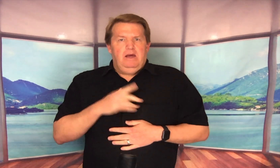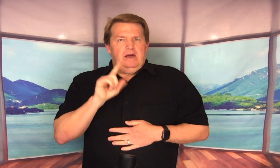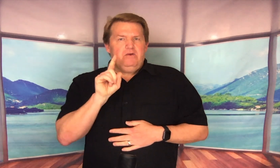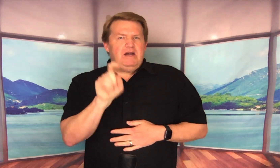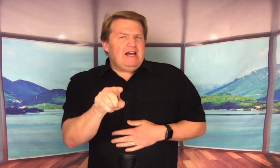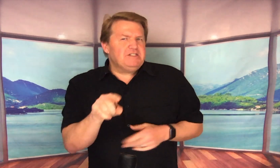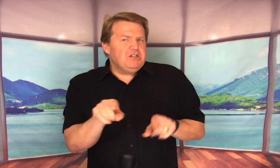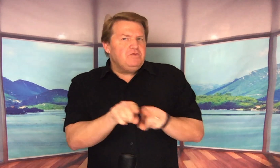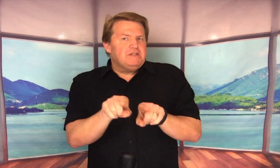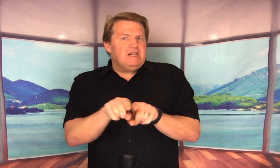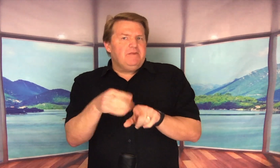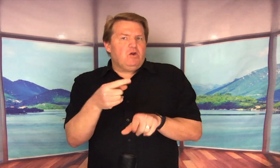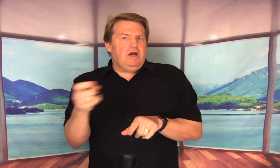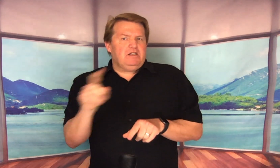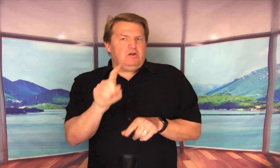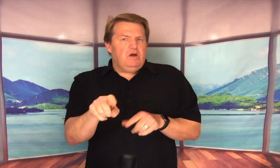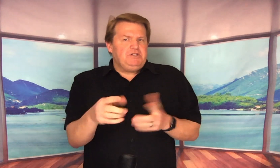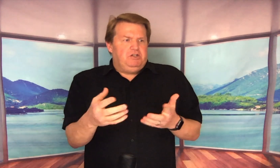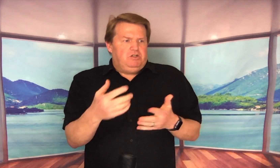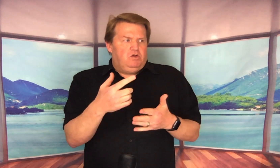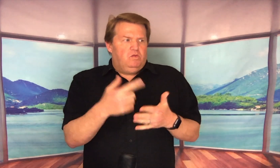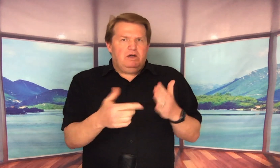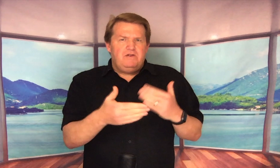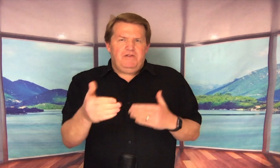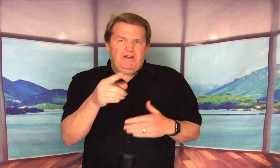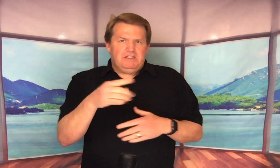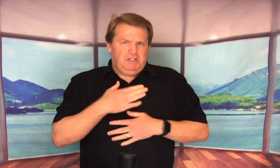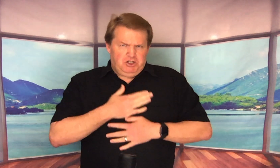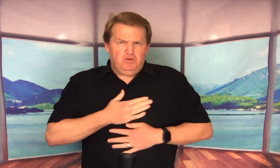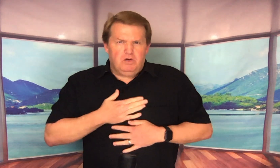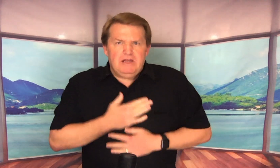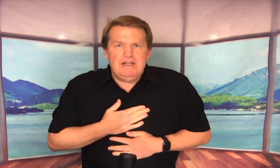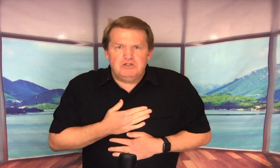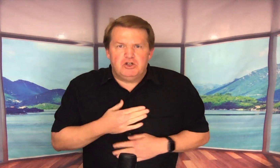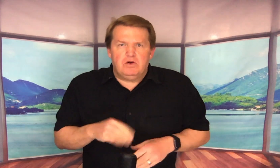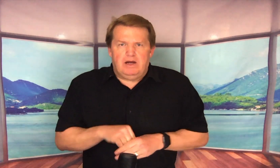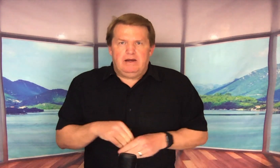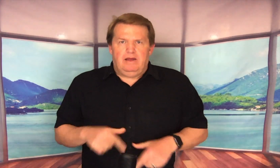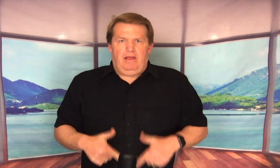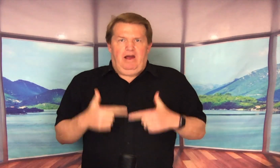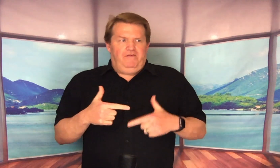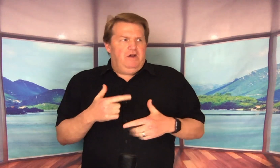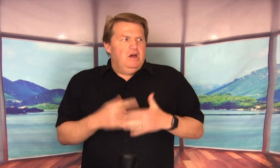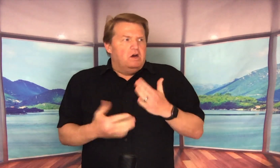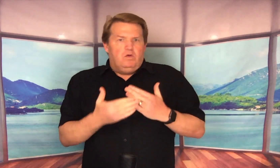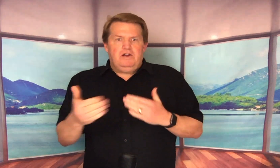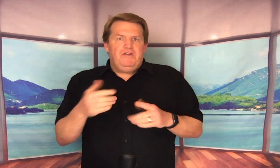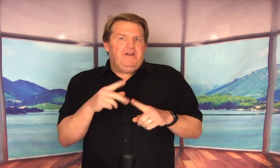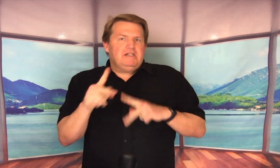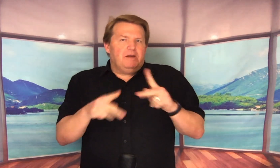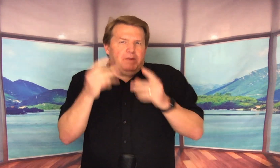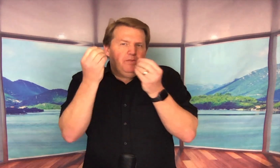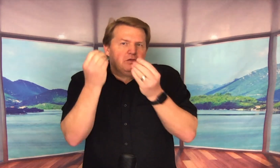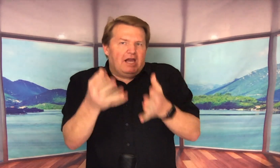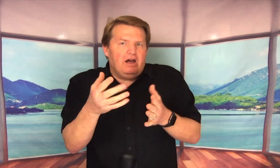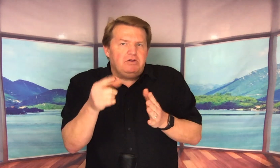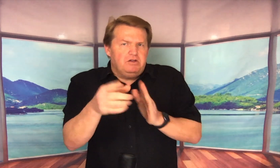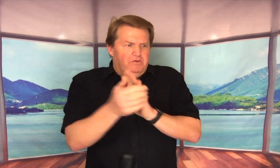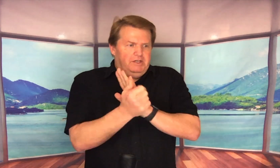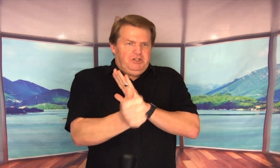would ask you the same questions. What are the things that you really enjoy in life? What are the things that people tell you that you're